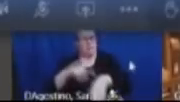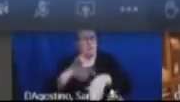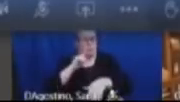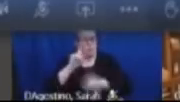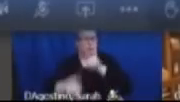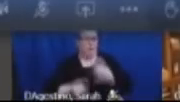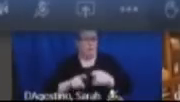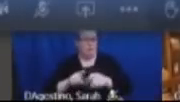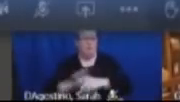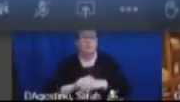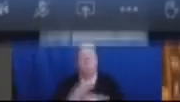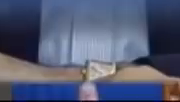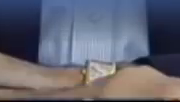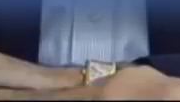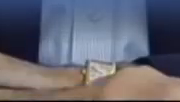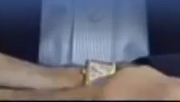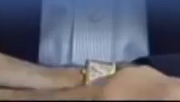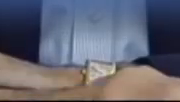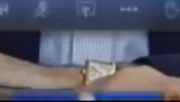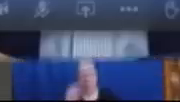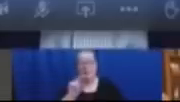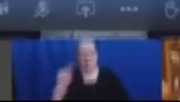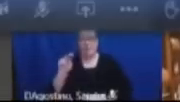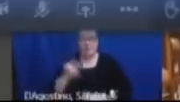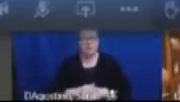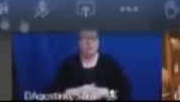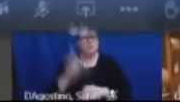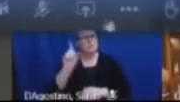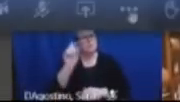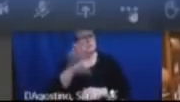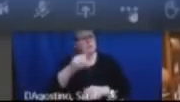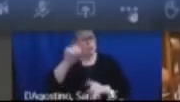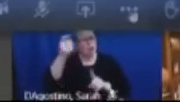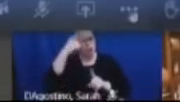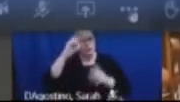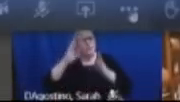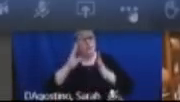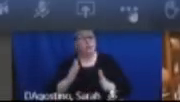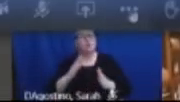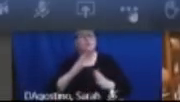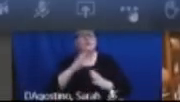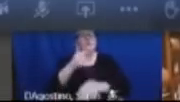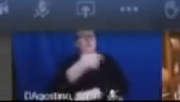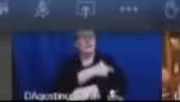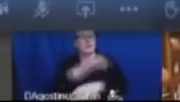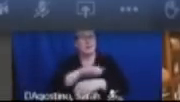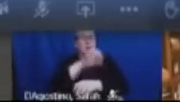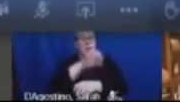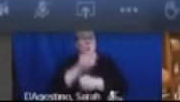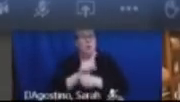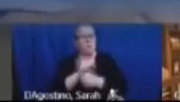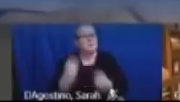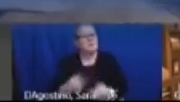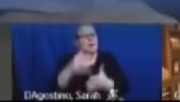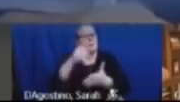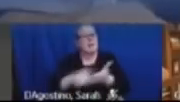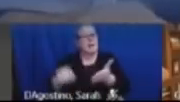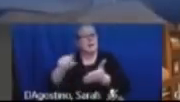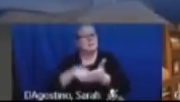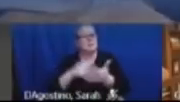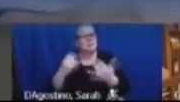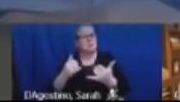idea how many vaccination appointments were canceled today because of the storm? Do you know that,